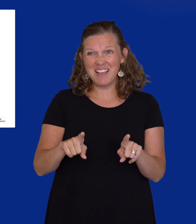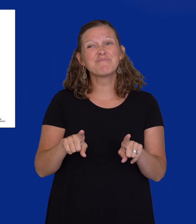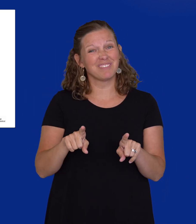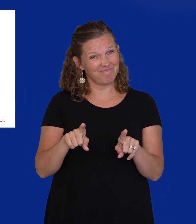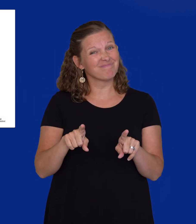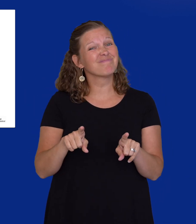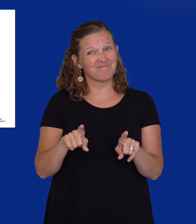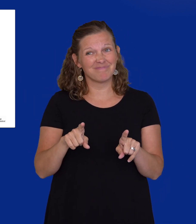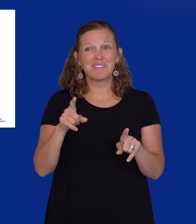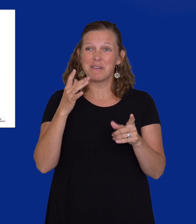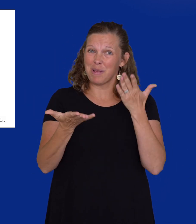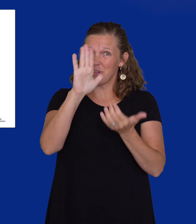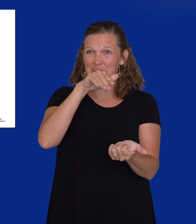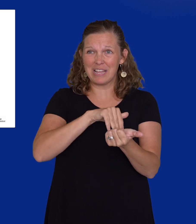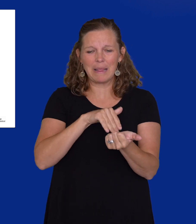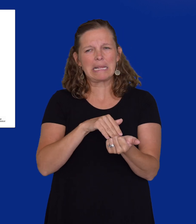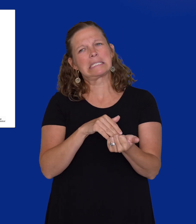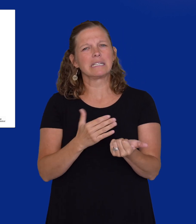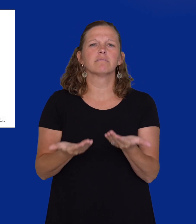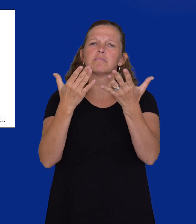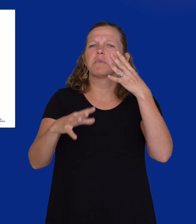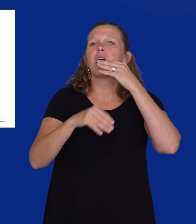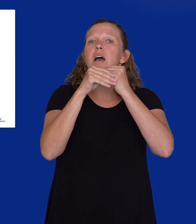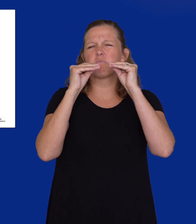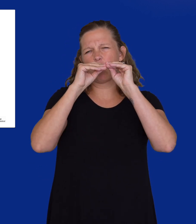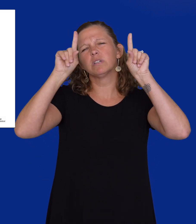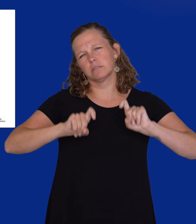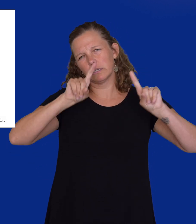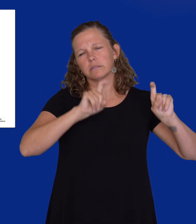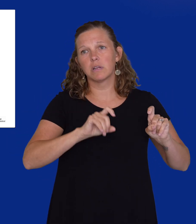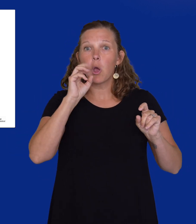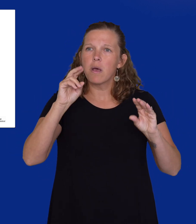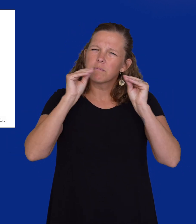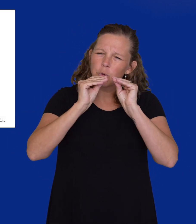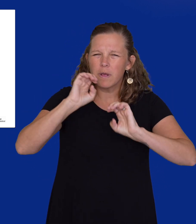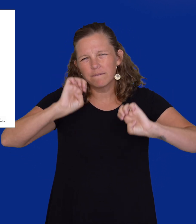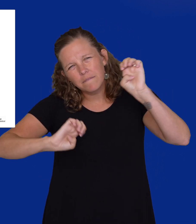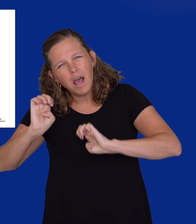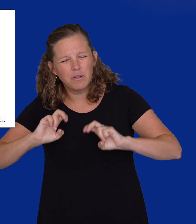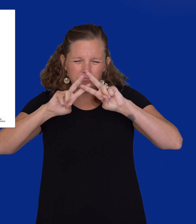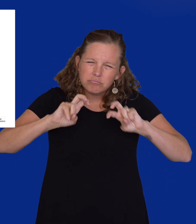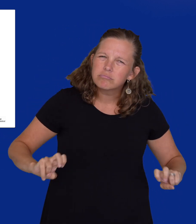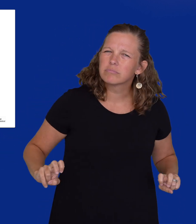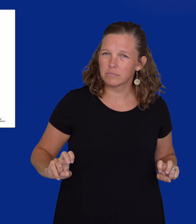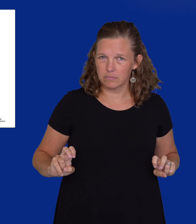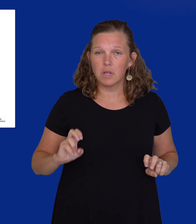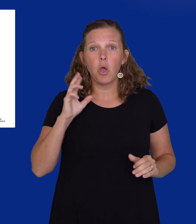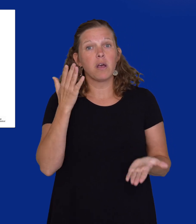In these situations, your provider might recommend additional testing or